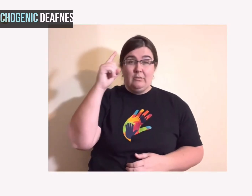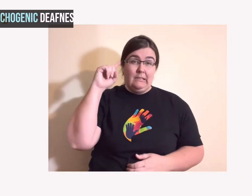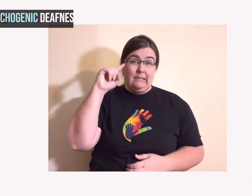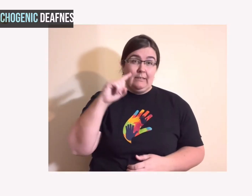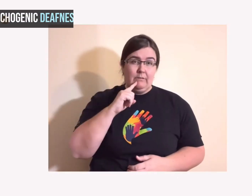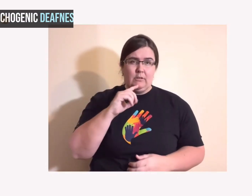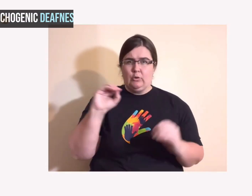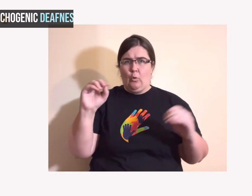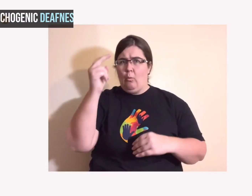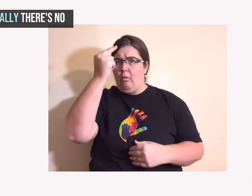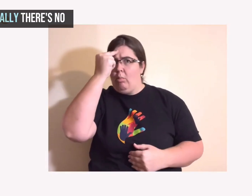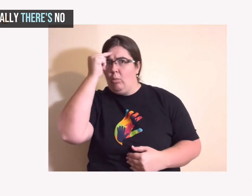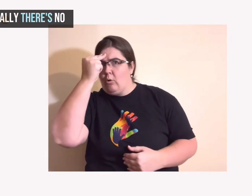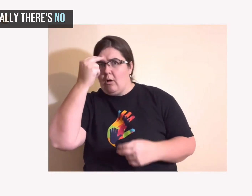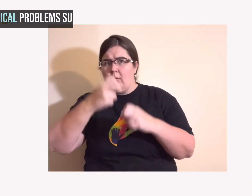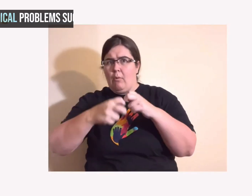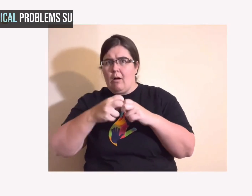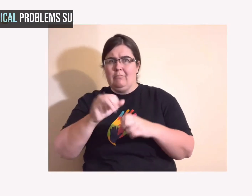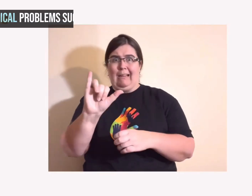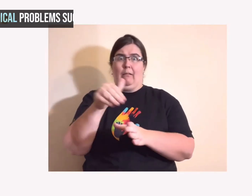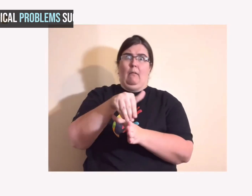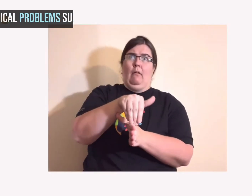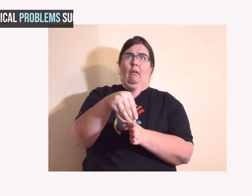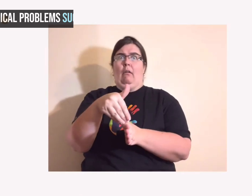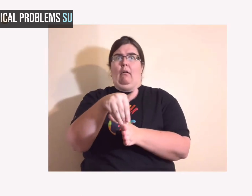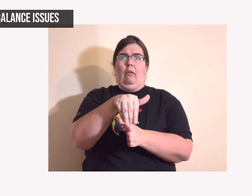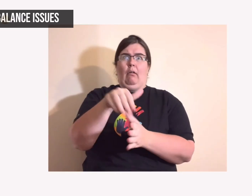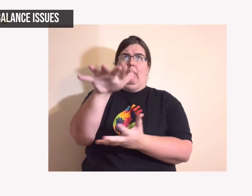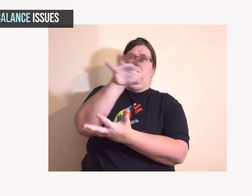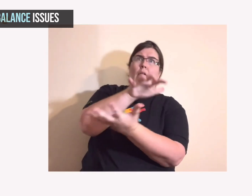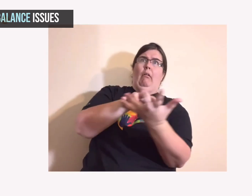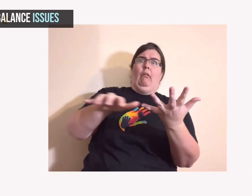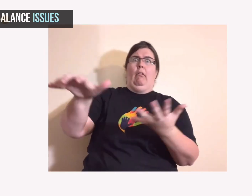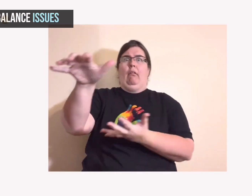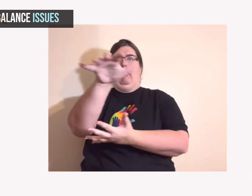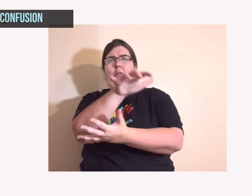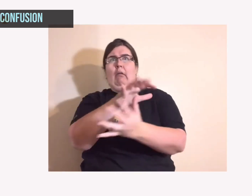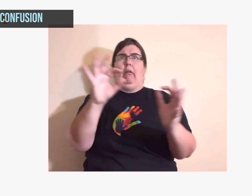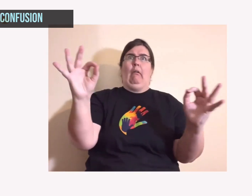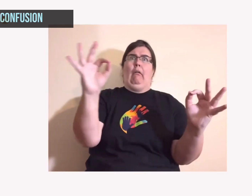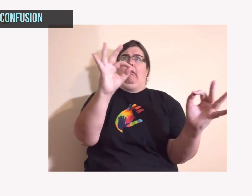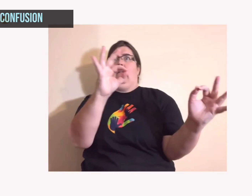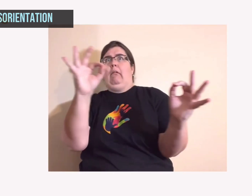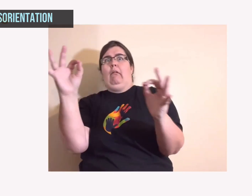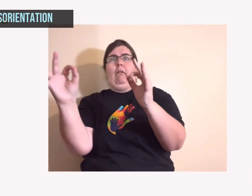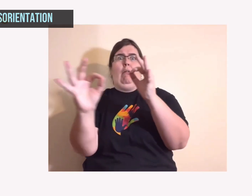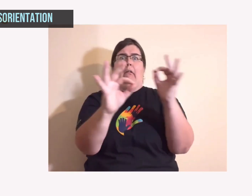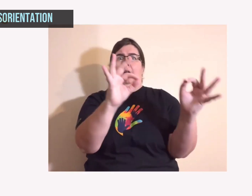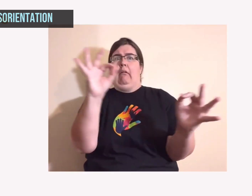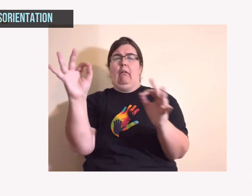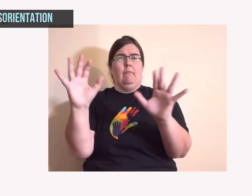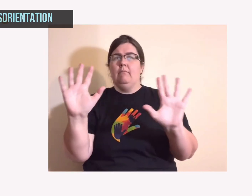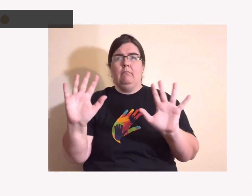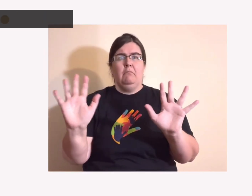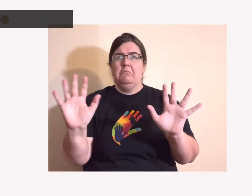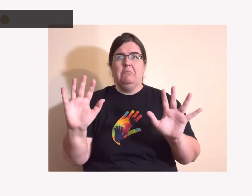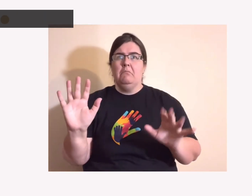With psychogenic deafness, typically there's no neurological problems such as balance issues, confusion,